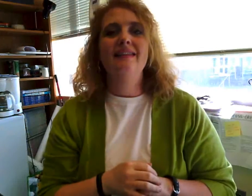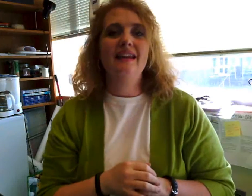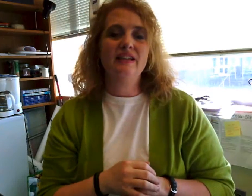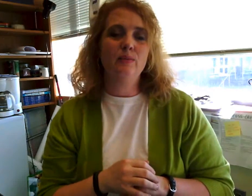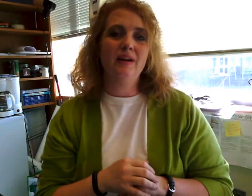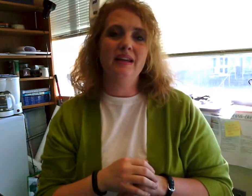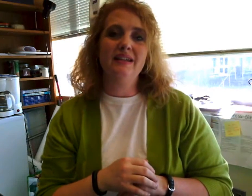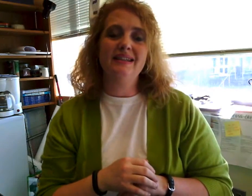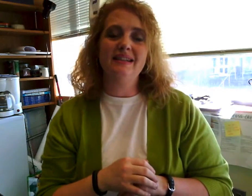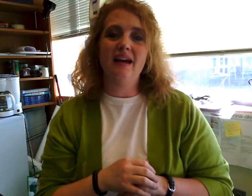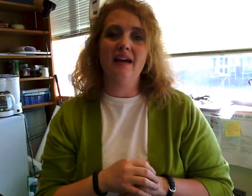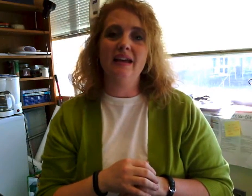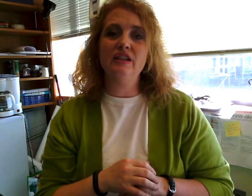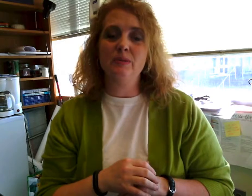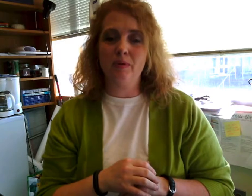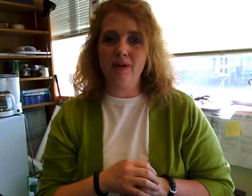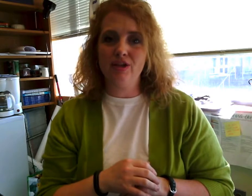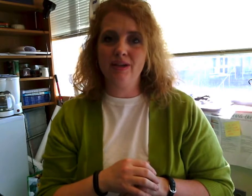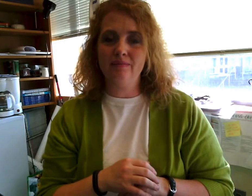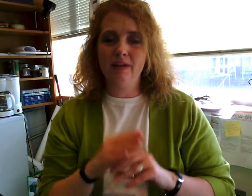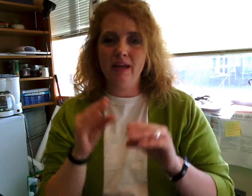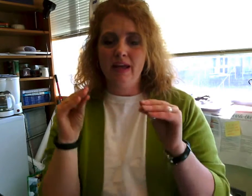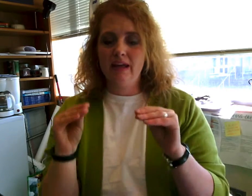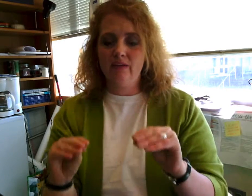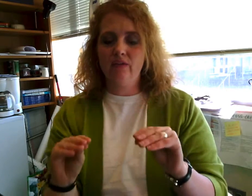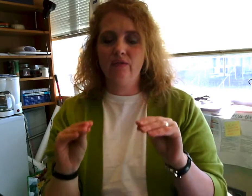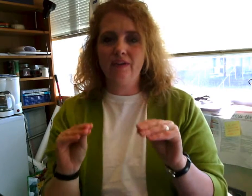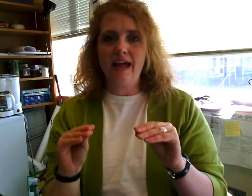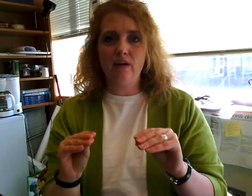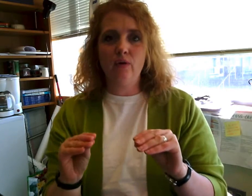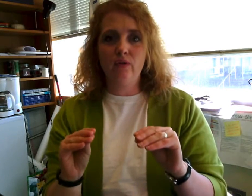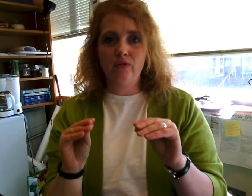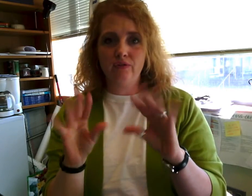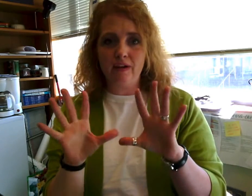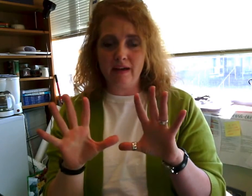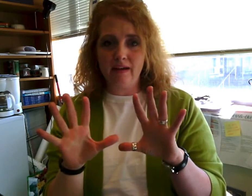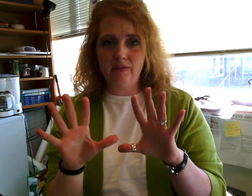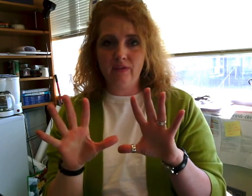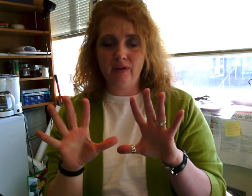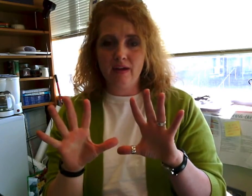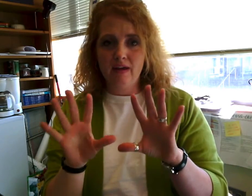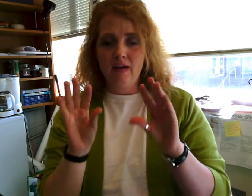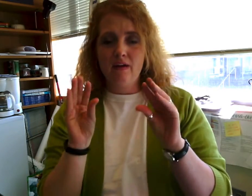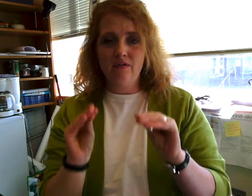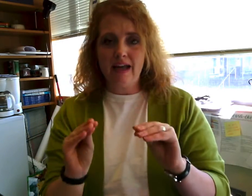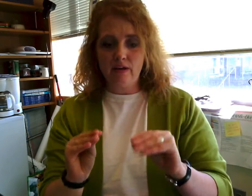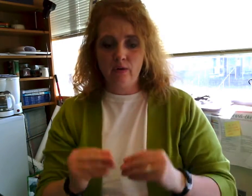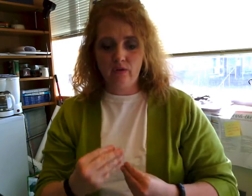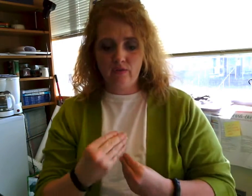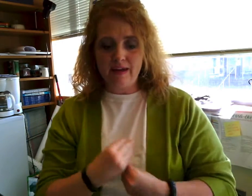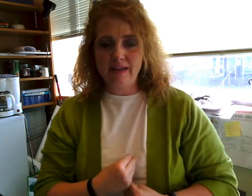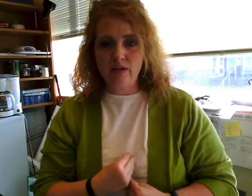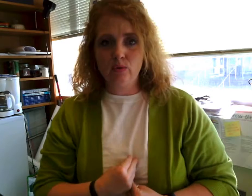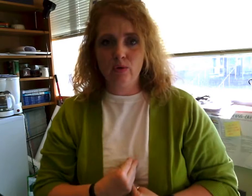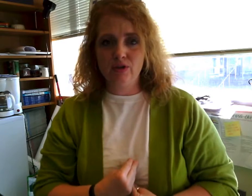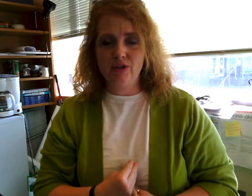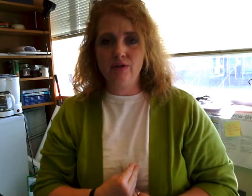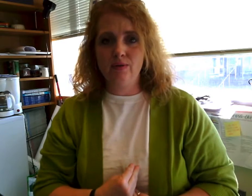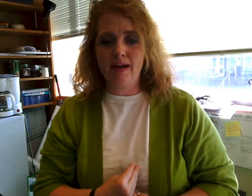The next one is inspiration. It's flat O's to fives, flat O's facing towards you,